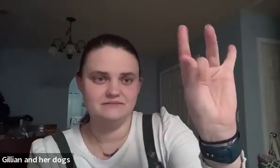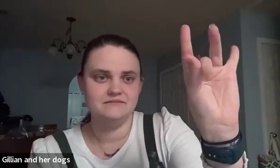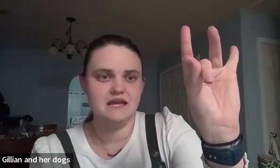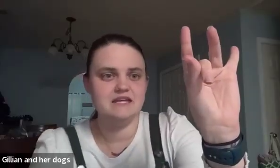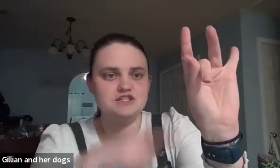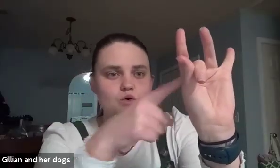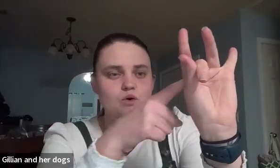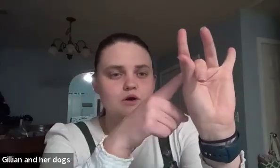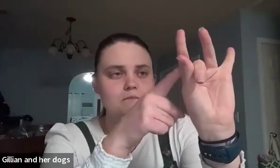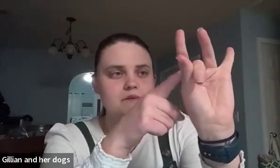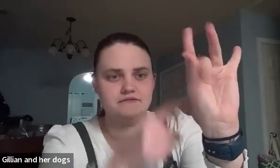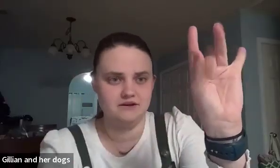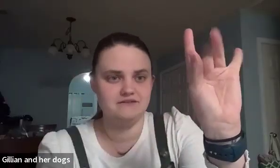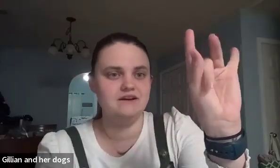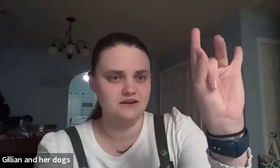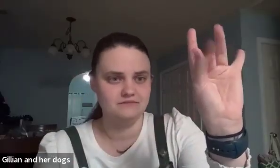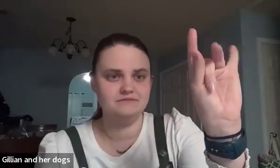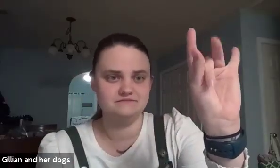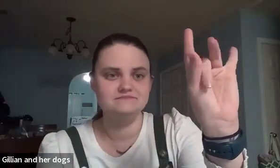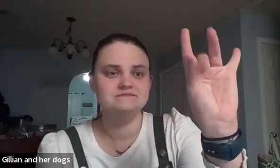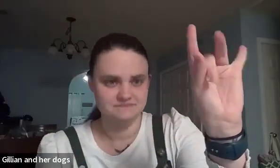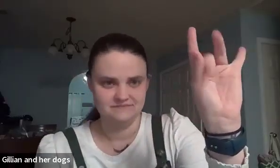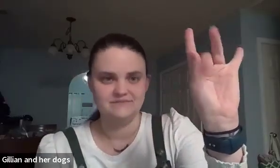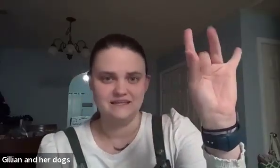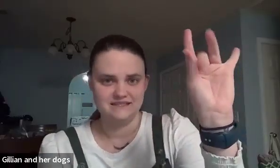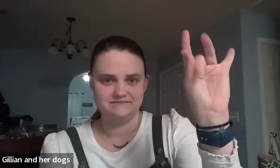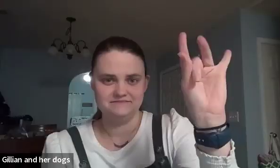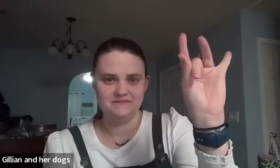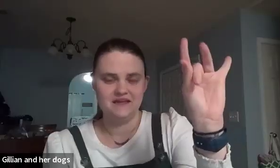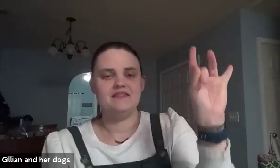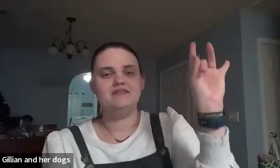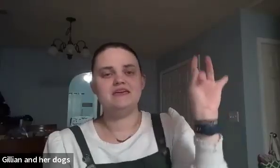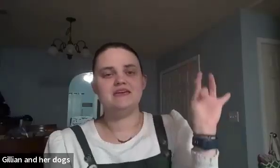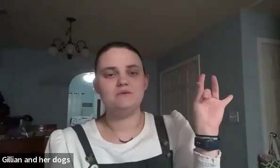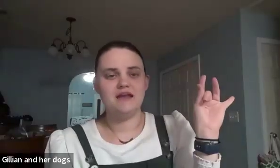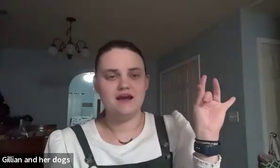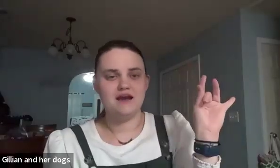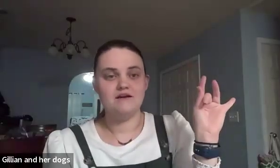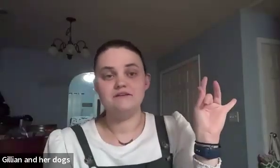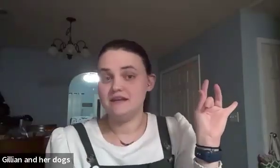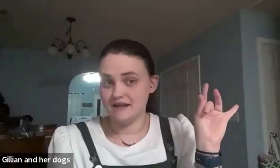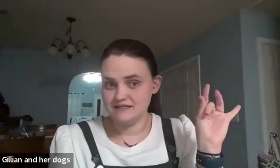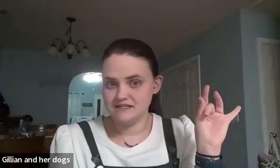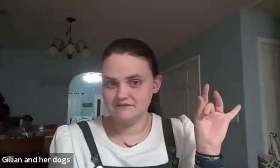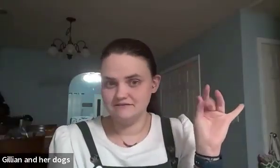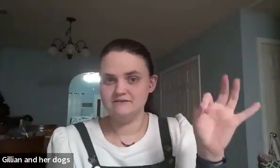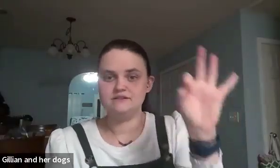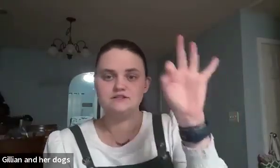Okay. And it's your middle finger. There you go. 18. Then we have 19.